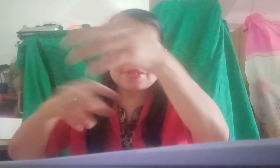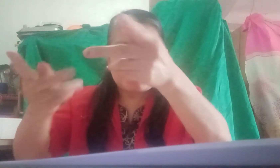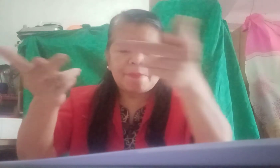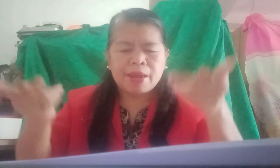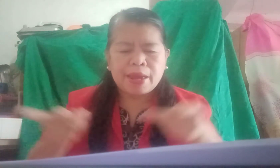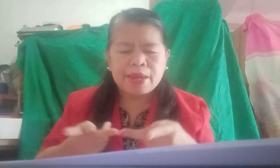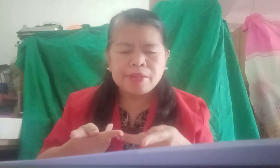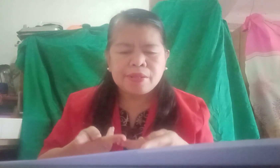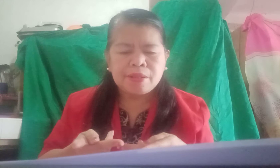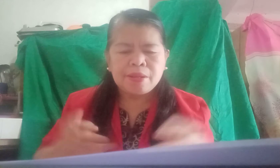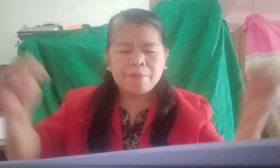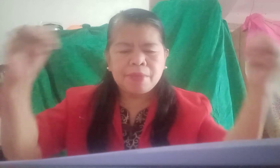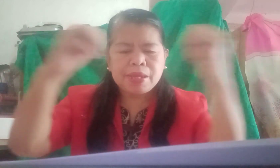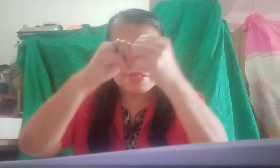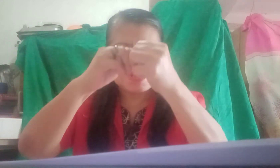continental plate meets